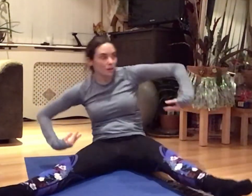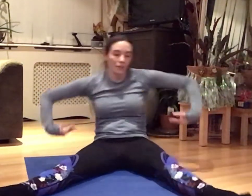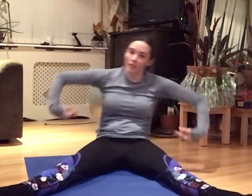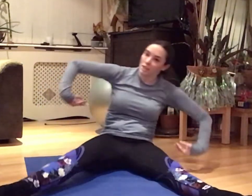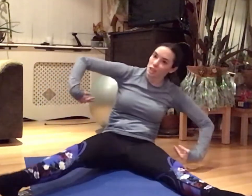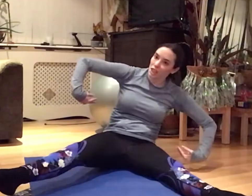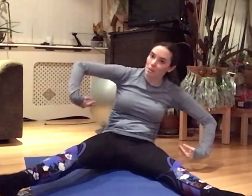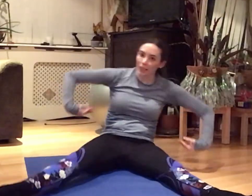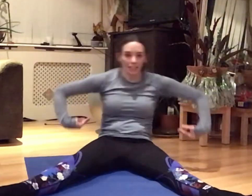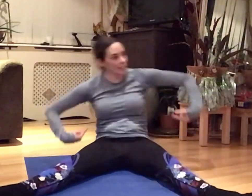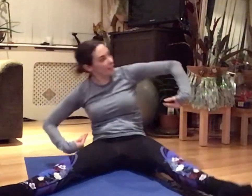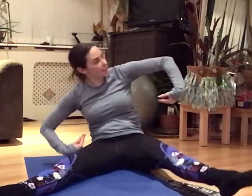Cheeky monkeys.